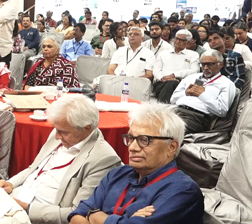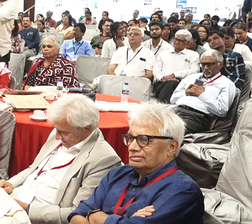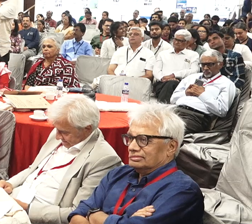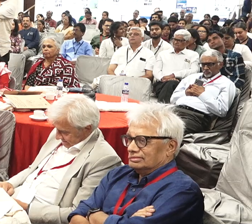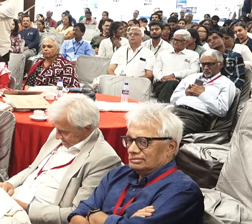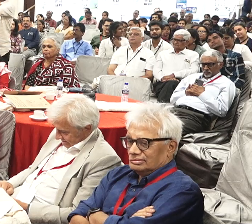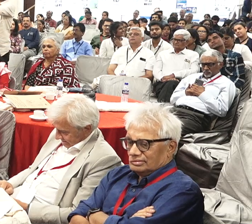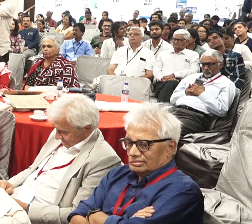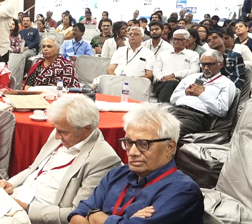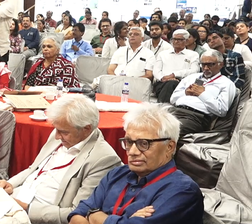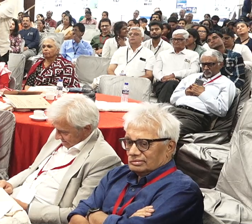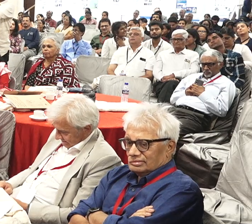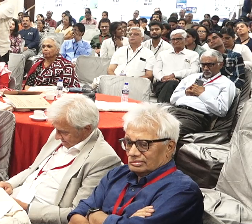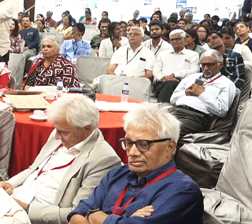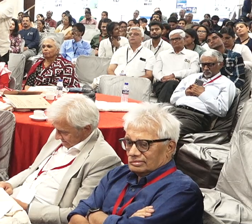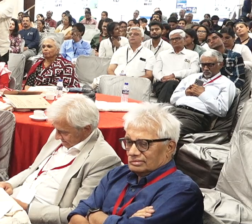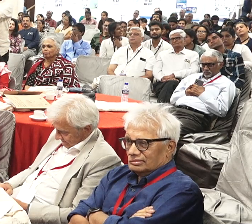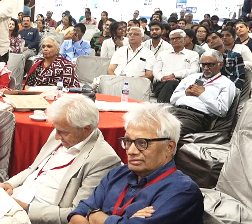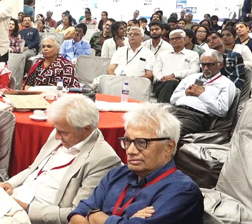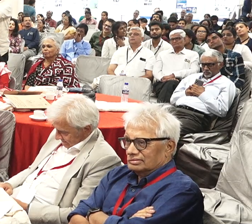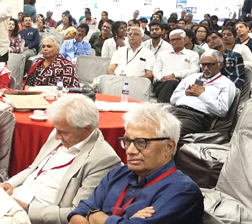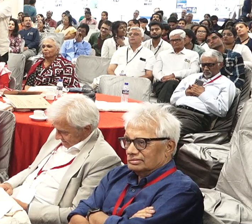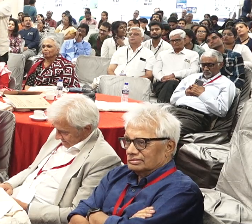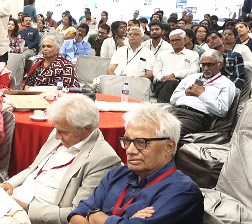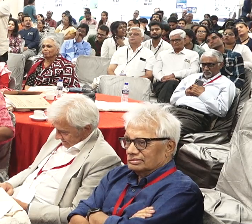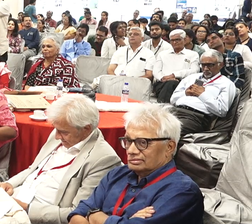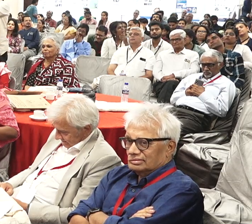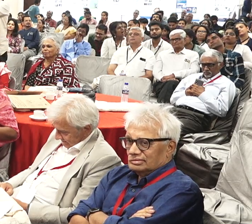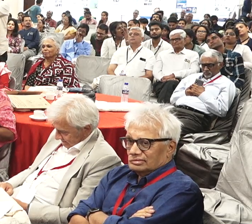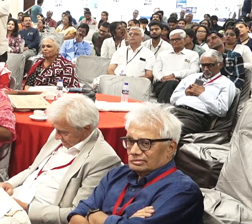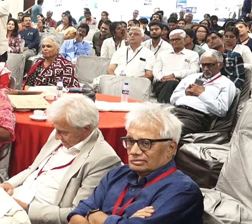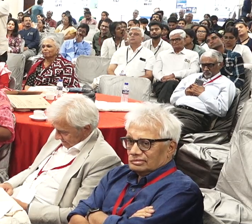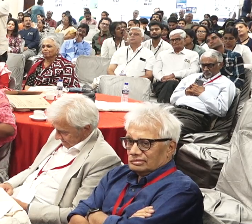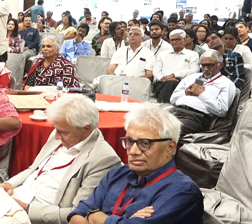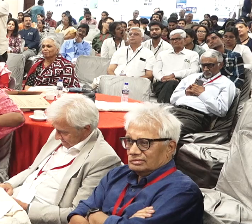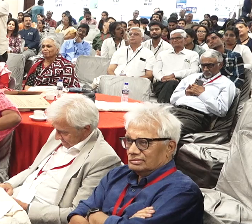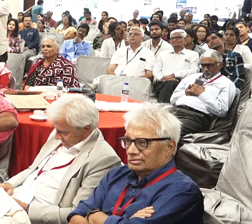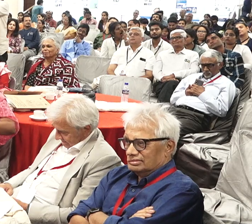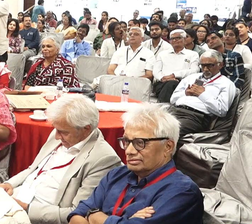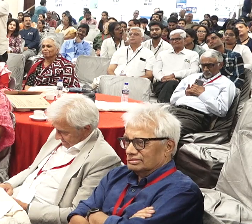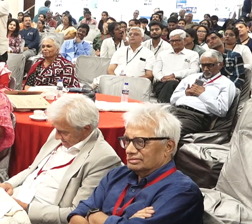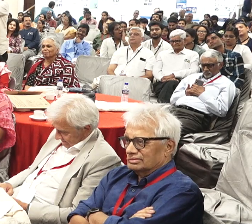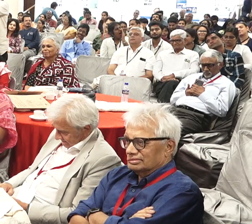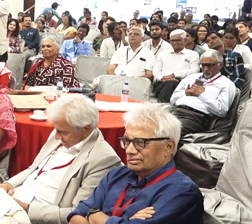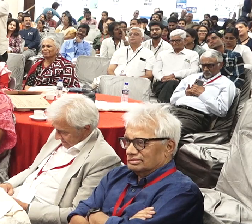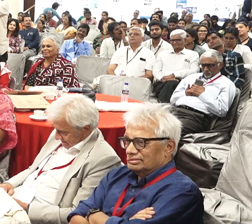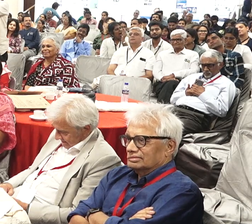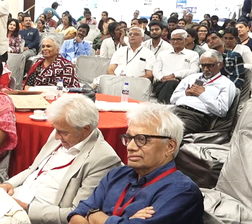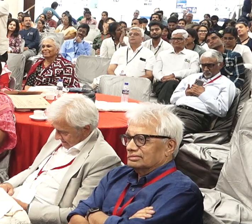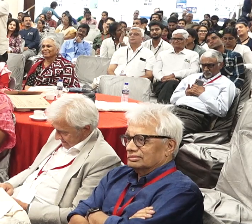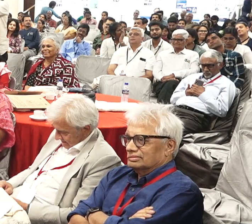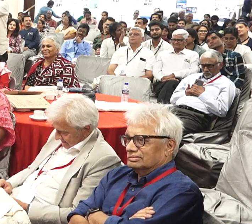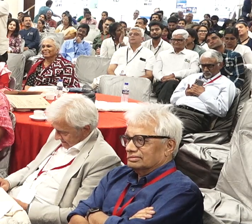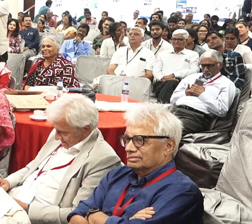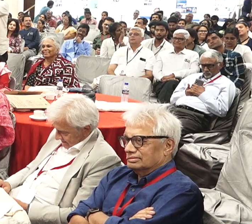we look to hosting you in person in Chennai at some point in the future because I know you weren't able to come. Yes. We'd enjoy that